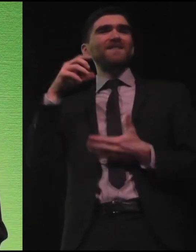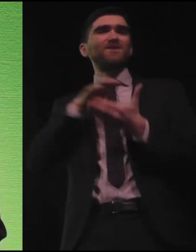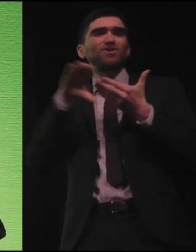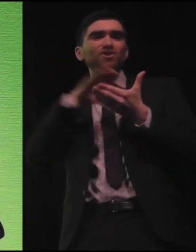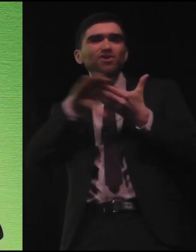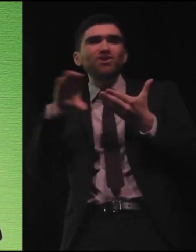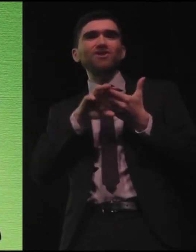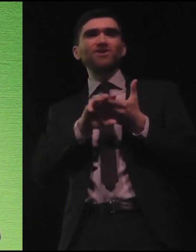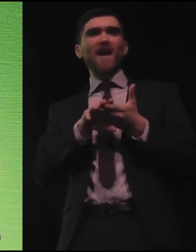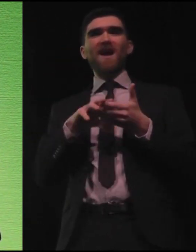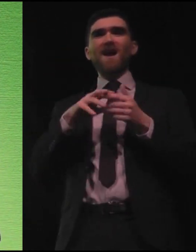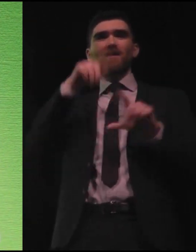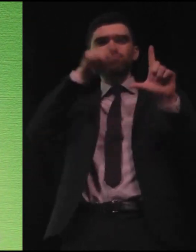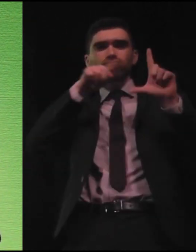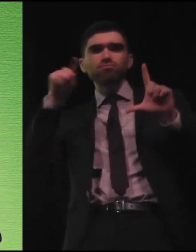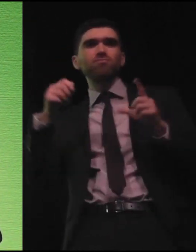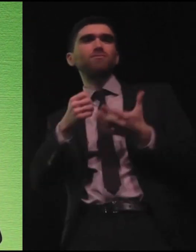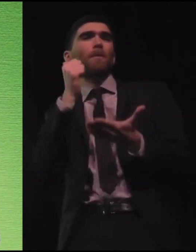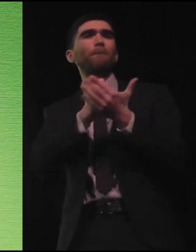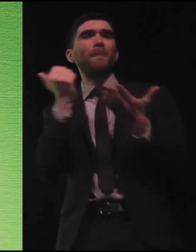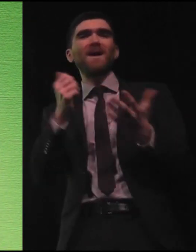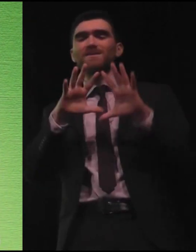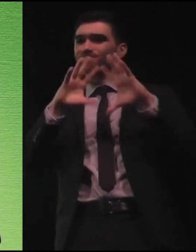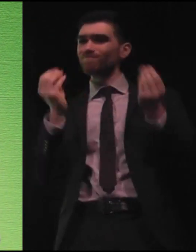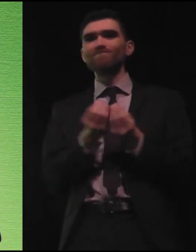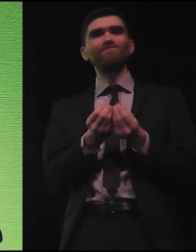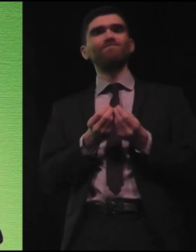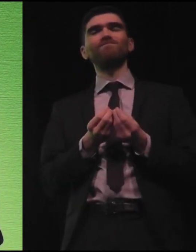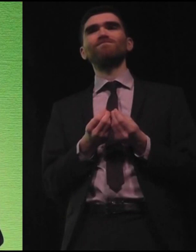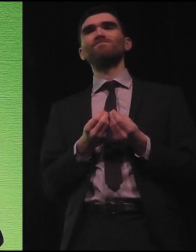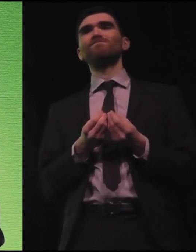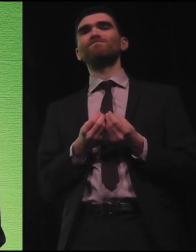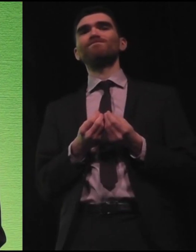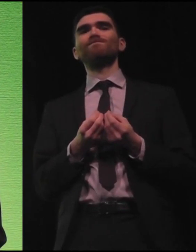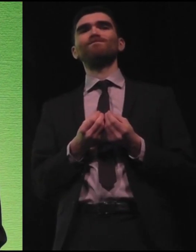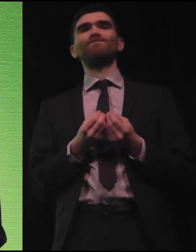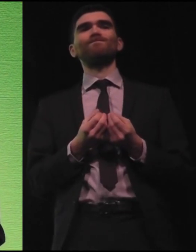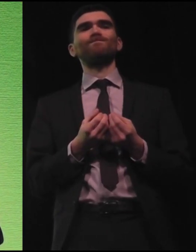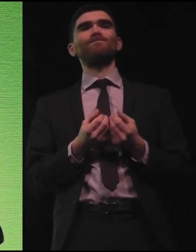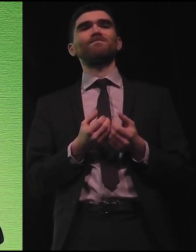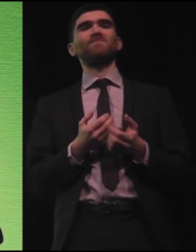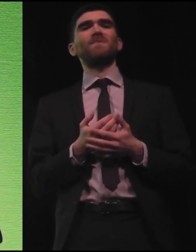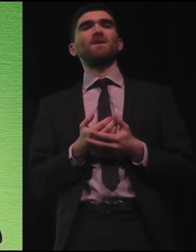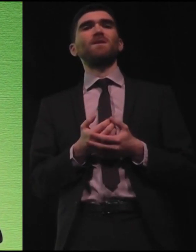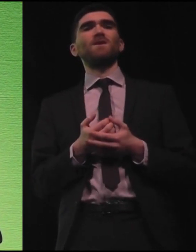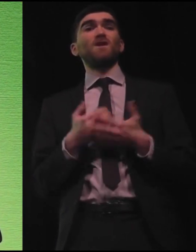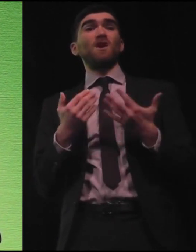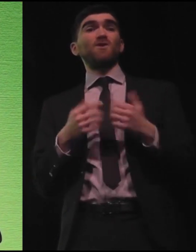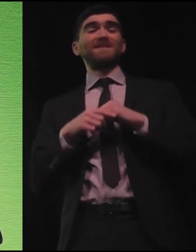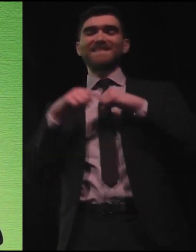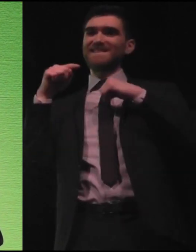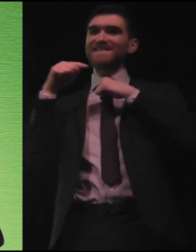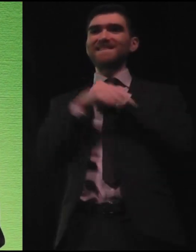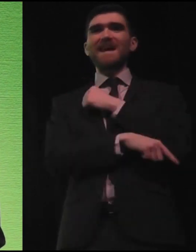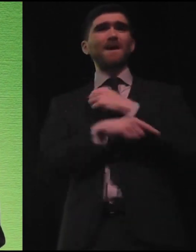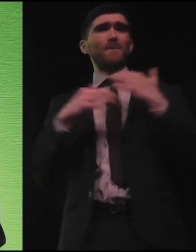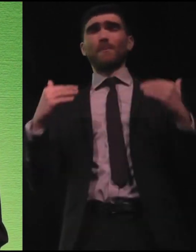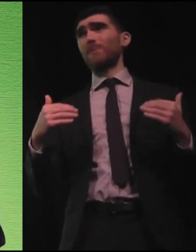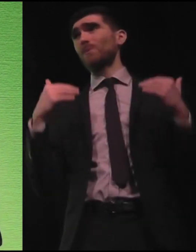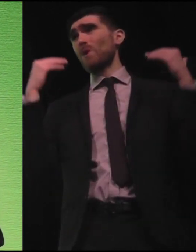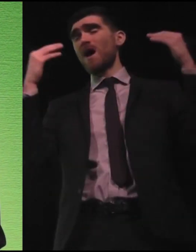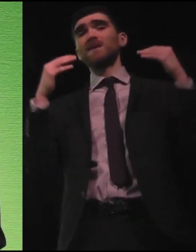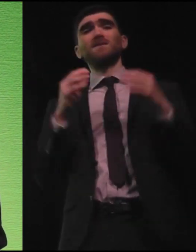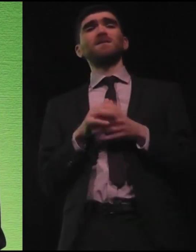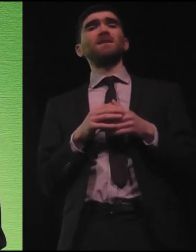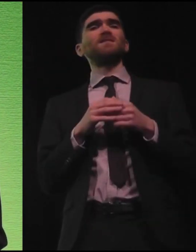We have record levels of household debt, and we have a looming climate crisis. It's not just the mistakes of the past that need fixing.